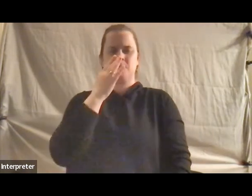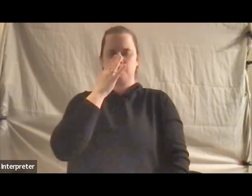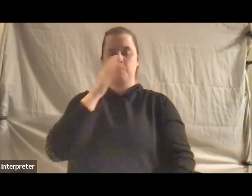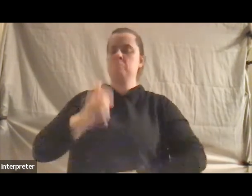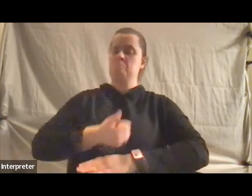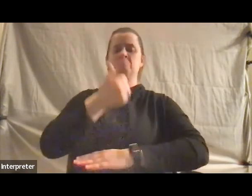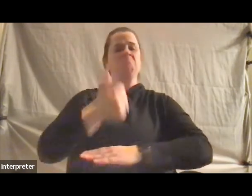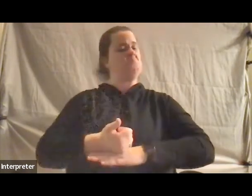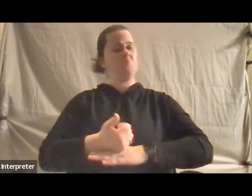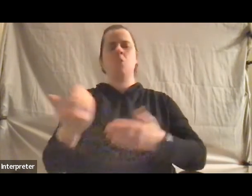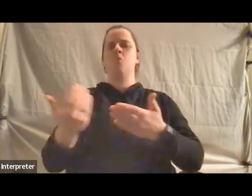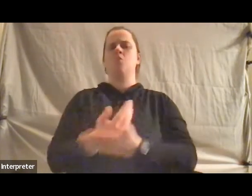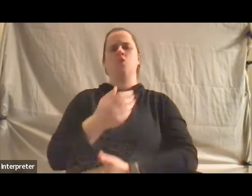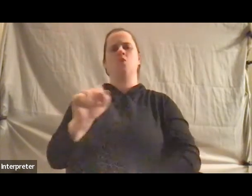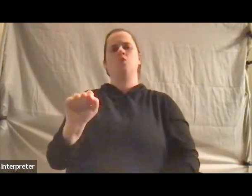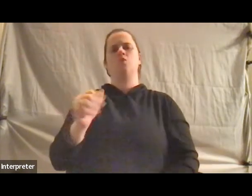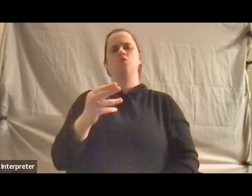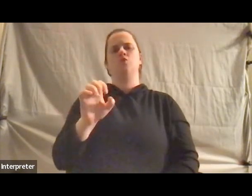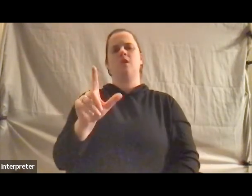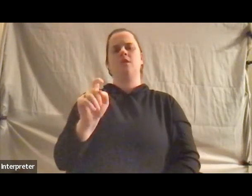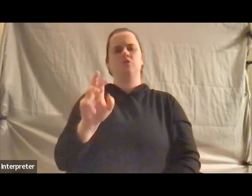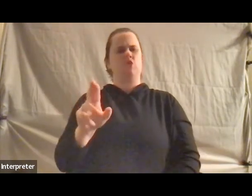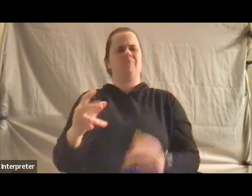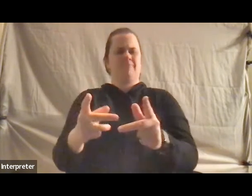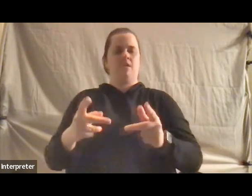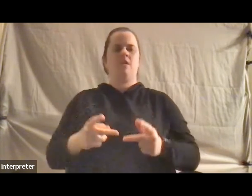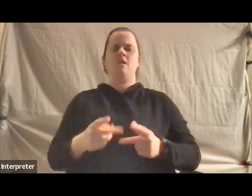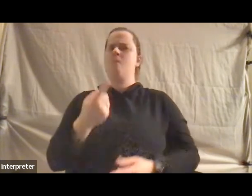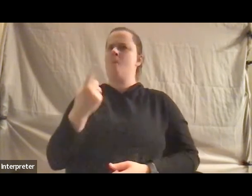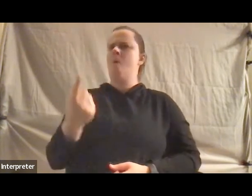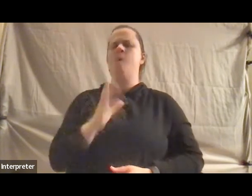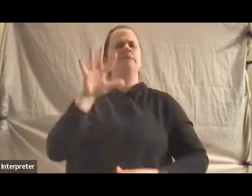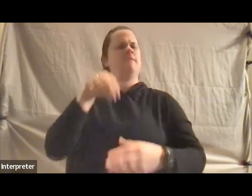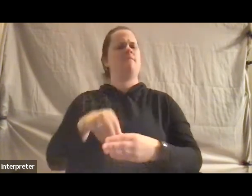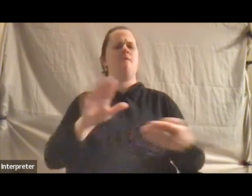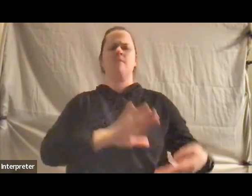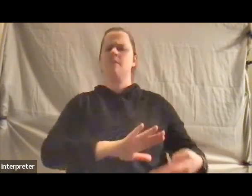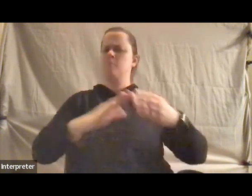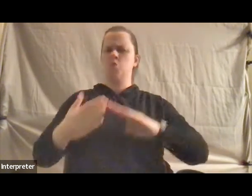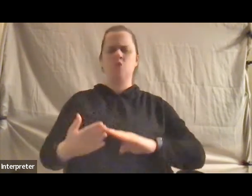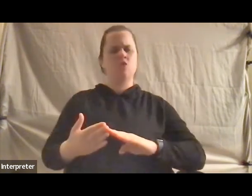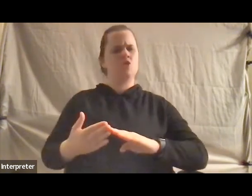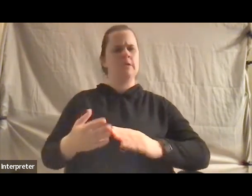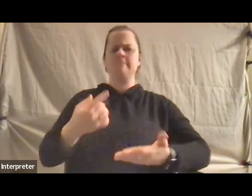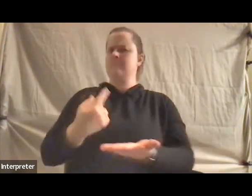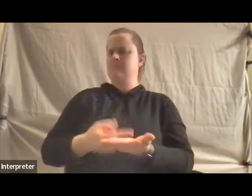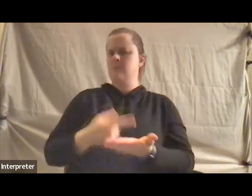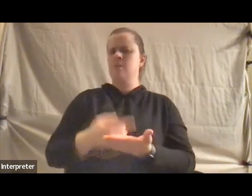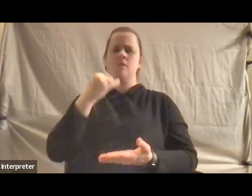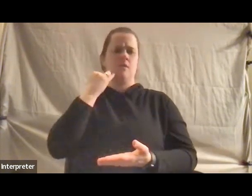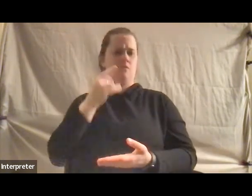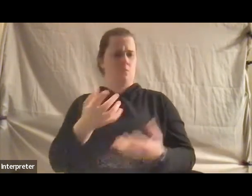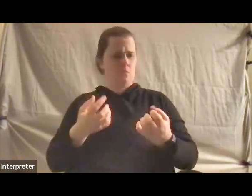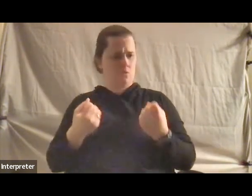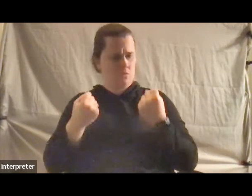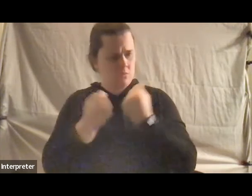Establishing new shelter sites will always involve community conversations. If you want to support and strengthen our